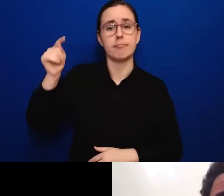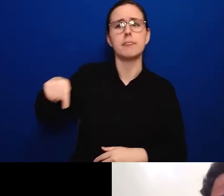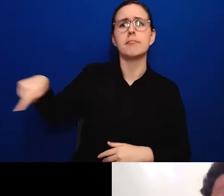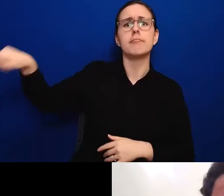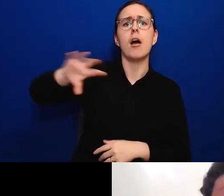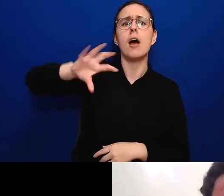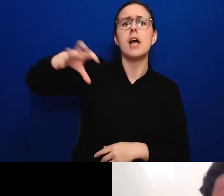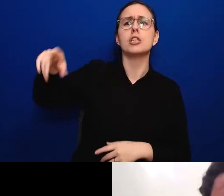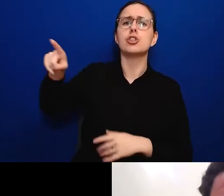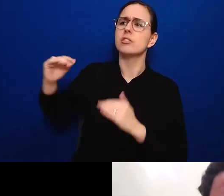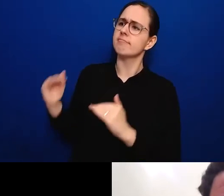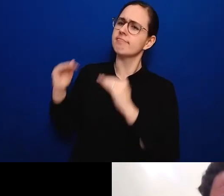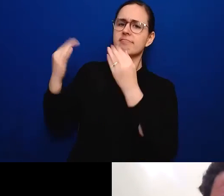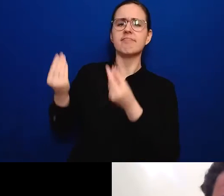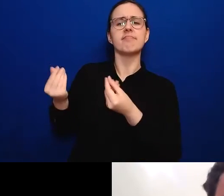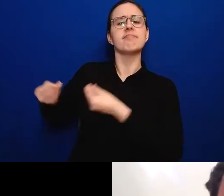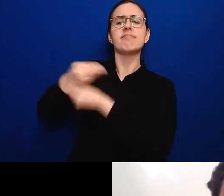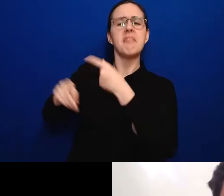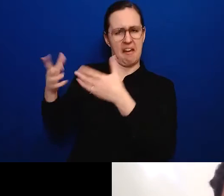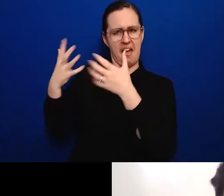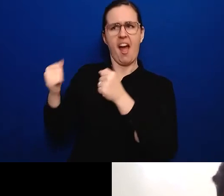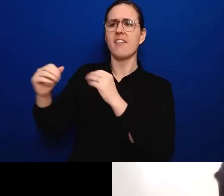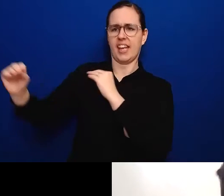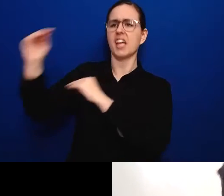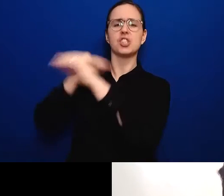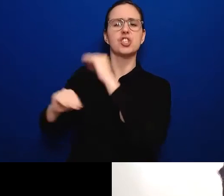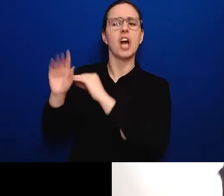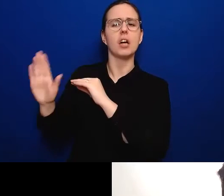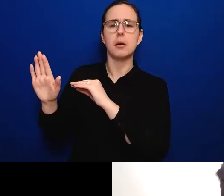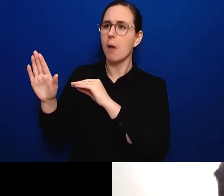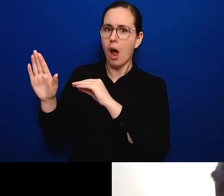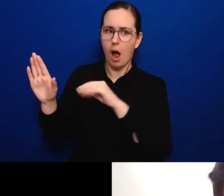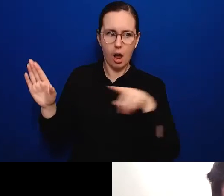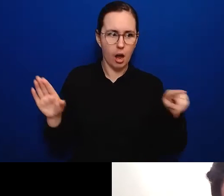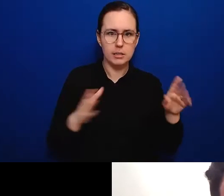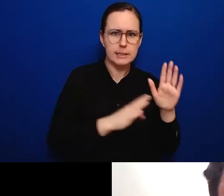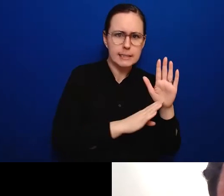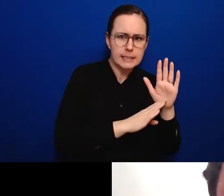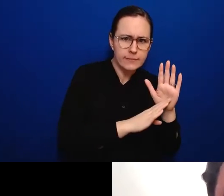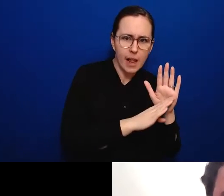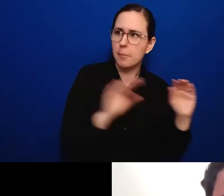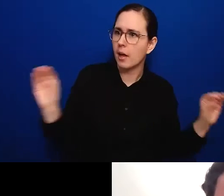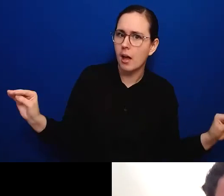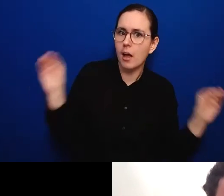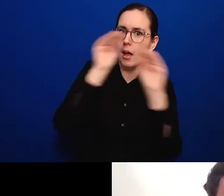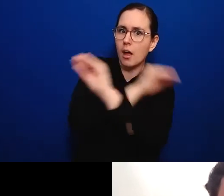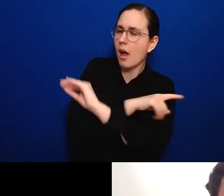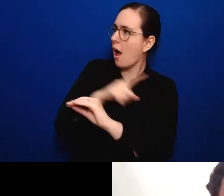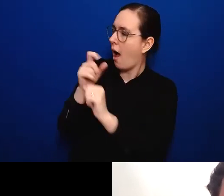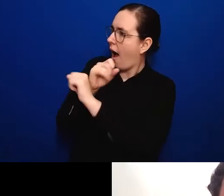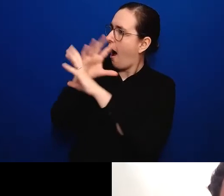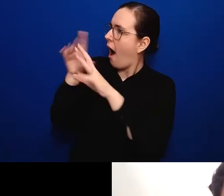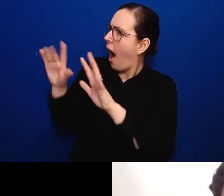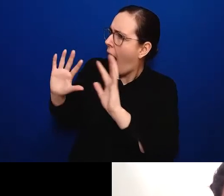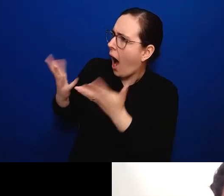the youth with disabilities of one region can be supported in another region. Encourage donors to invest in. And now, in the last point from